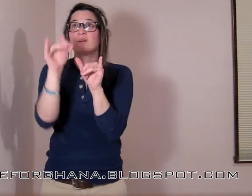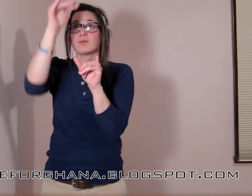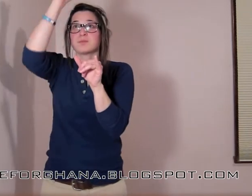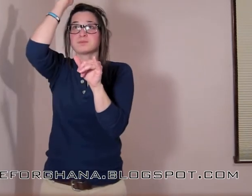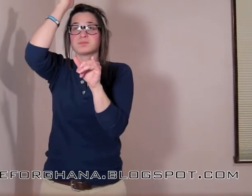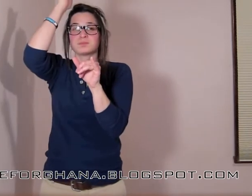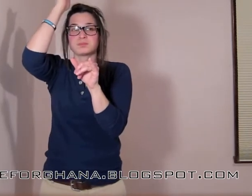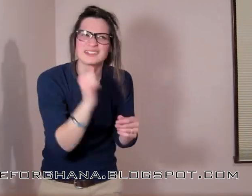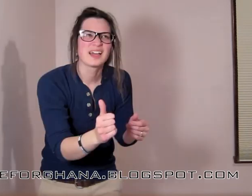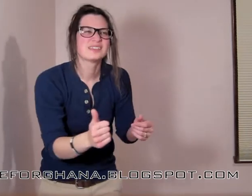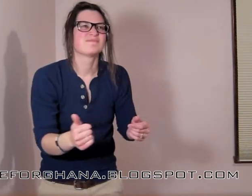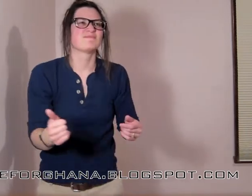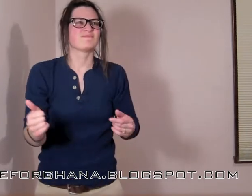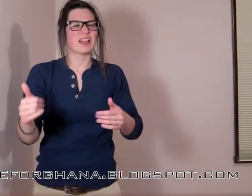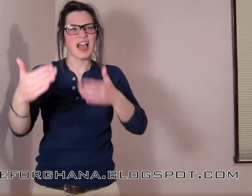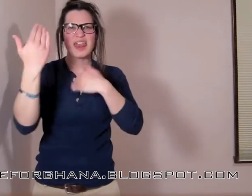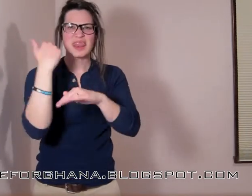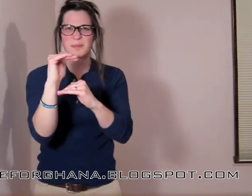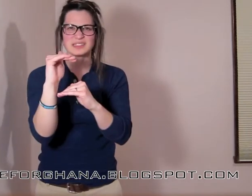And if I stay there, I'm not limited.